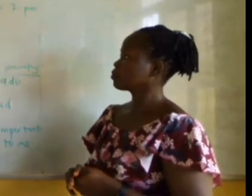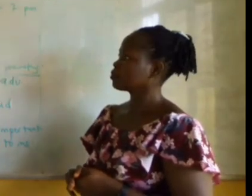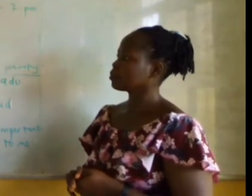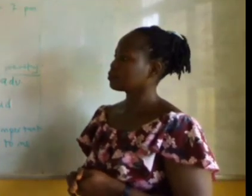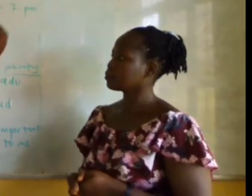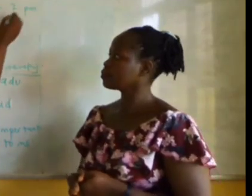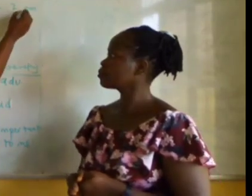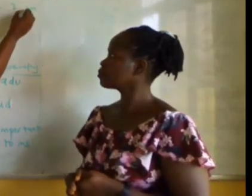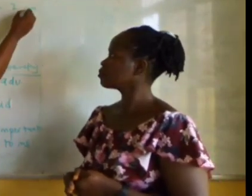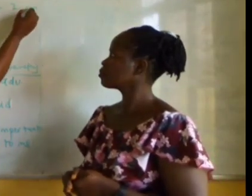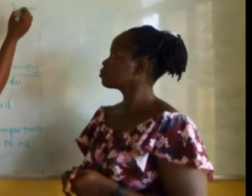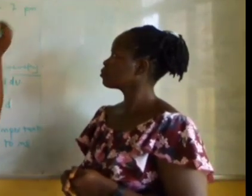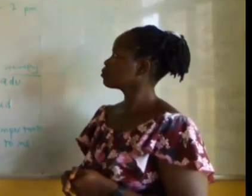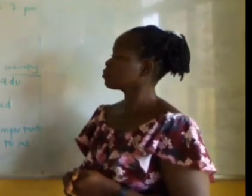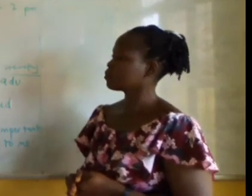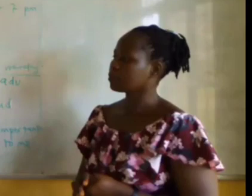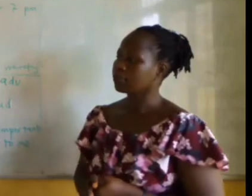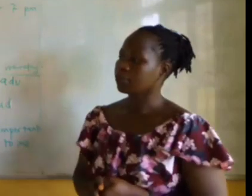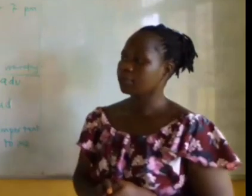p.m.